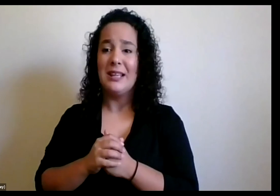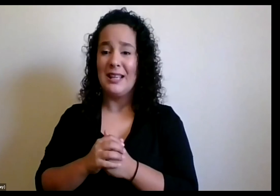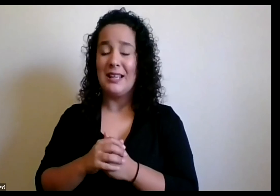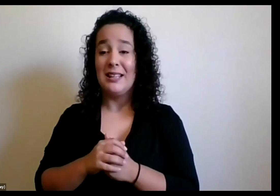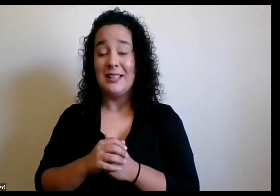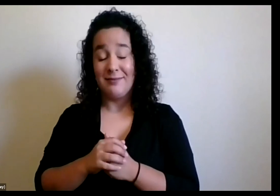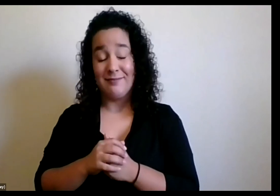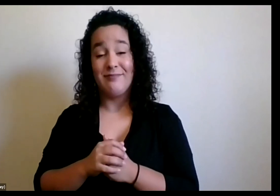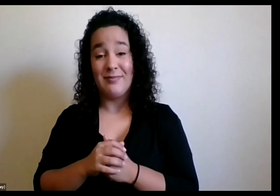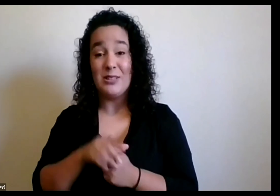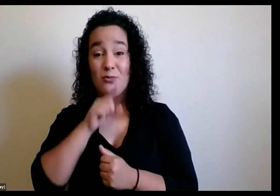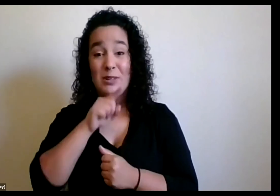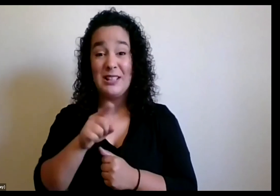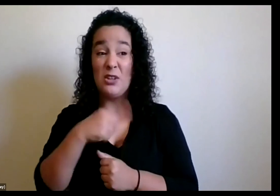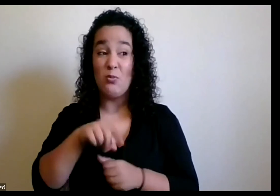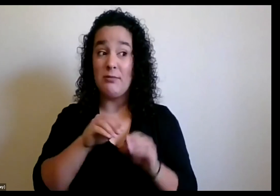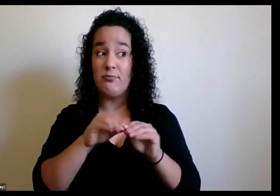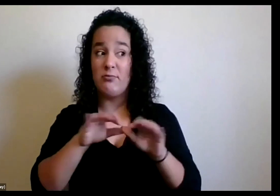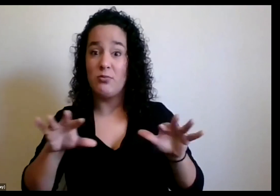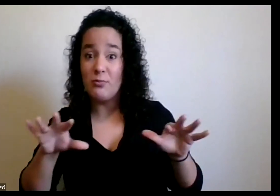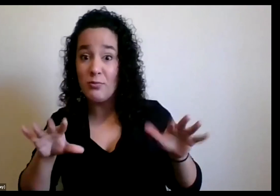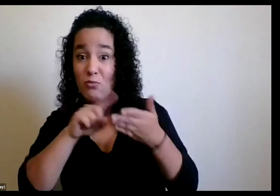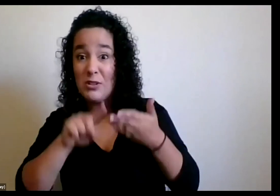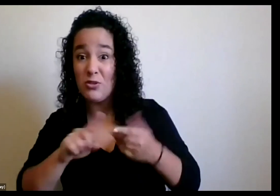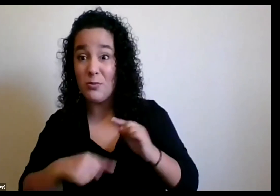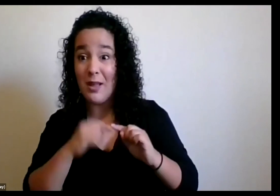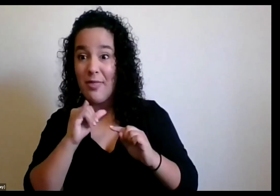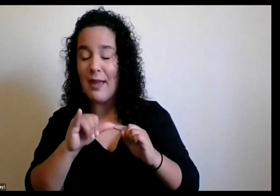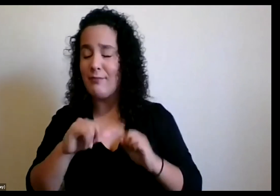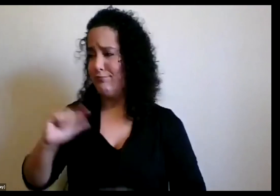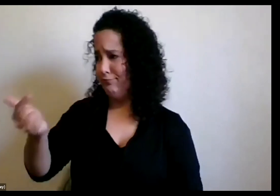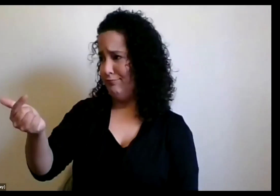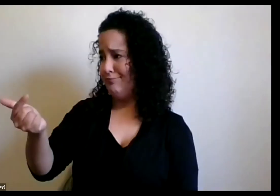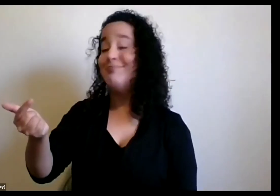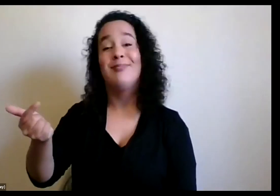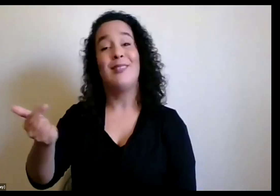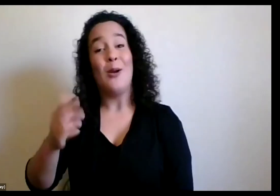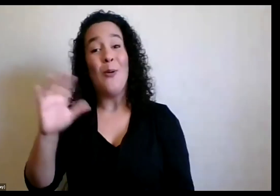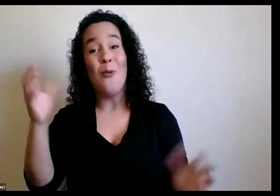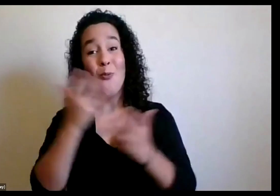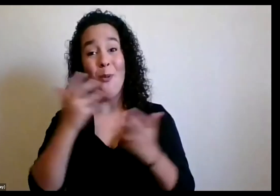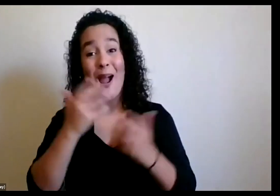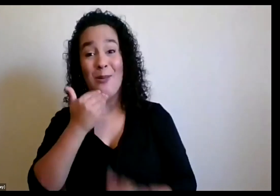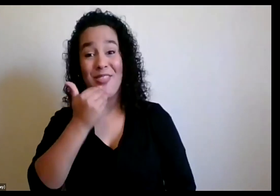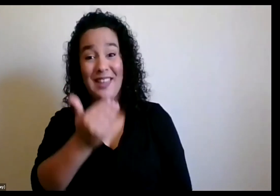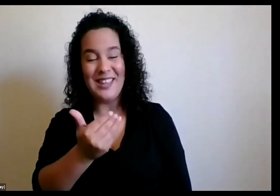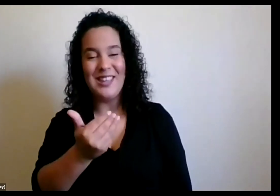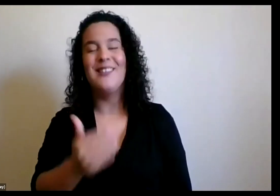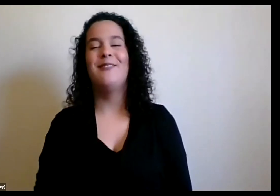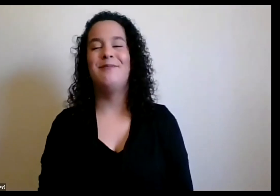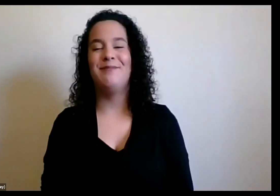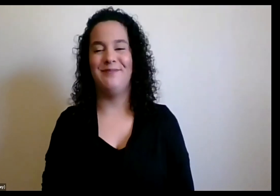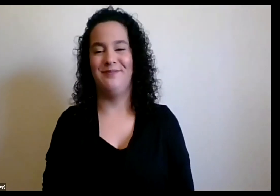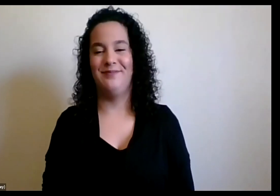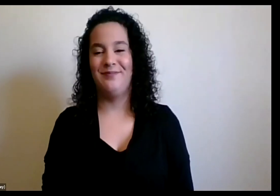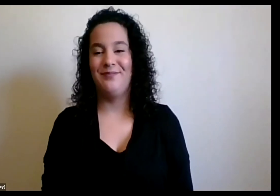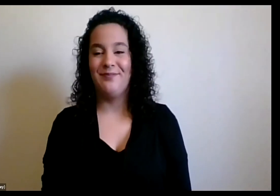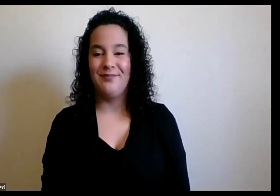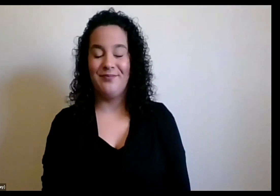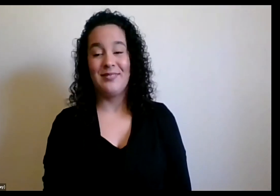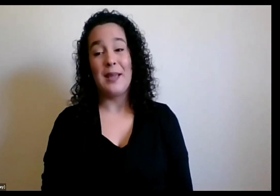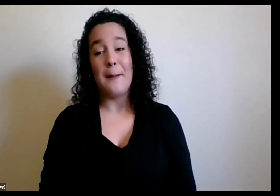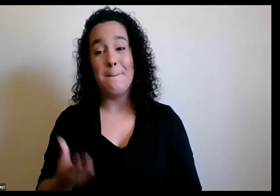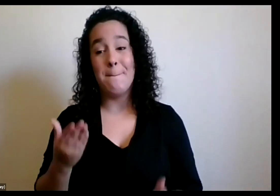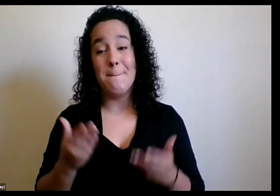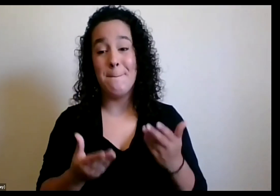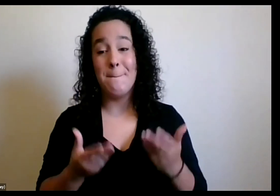findings. So Holly, a little bit more about that would be great. Yeah, thank you. And I will say, for those of you who are awash in resources and not quite sure how